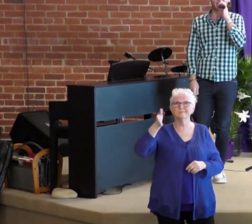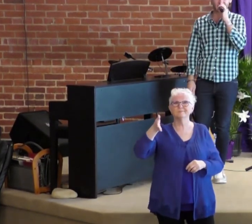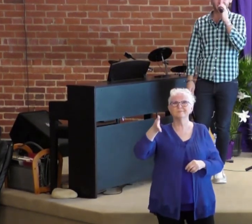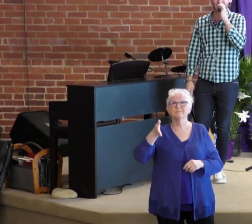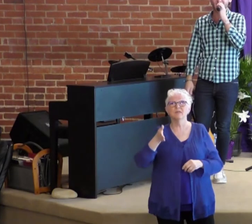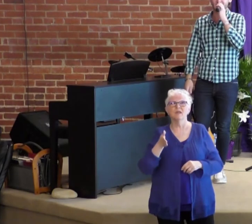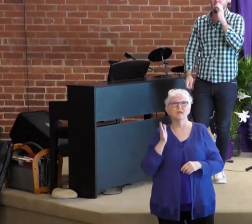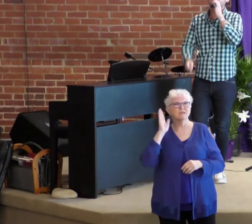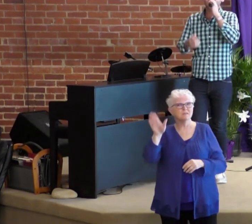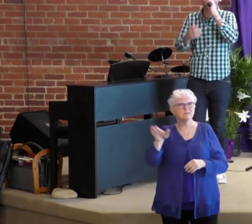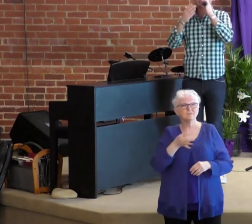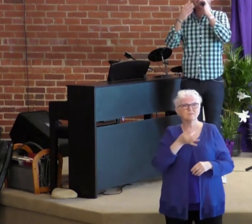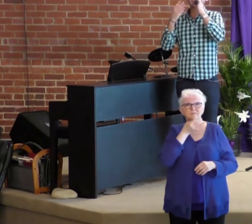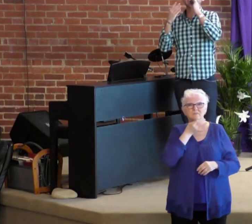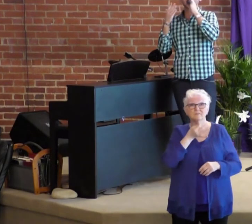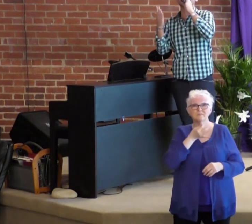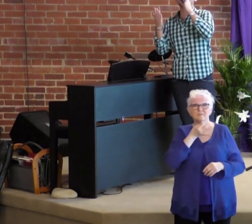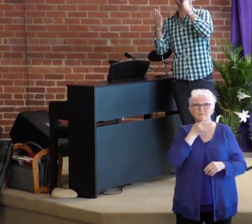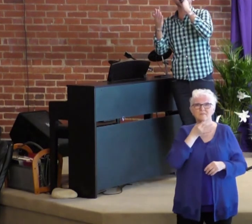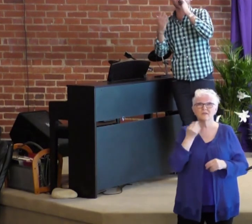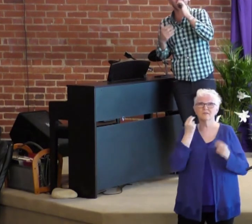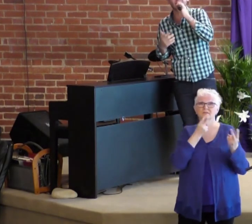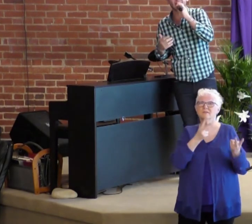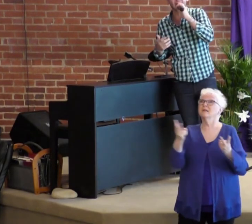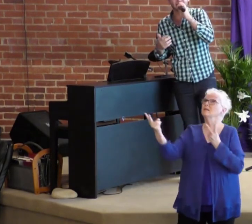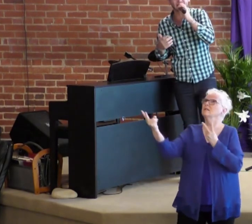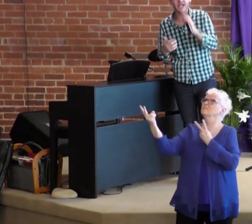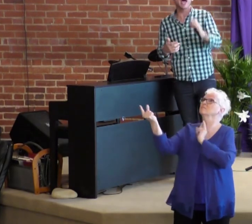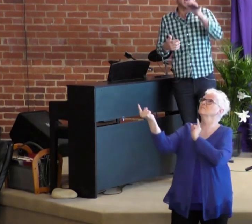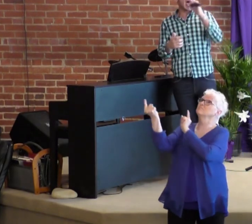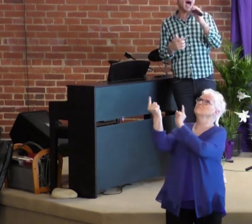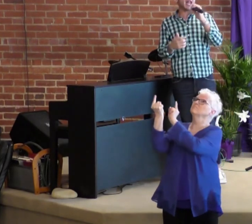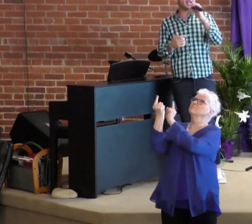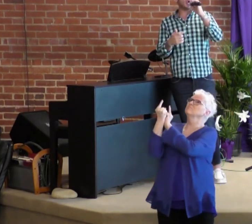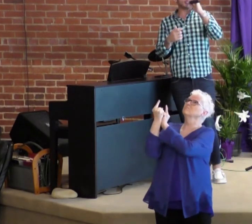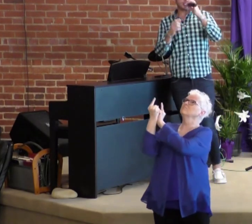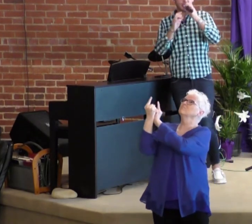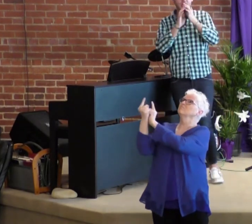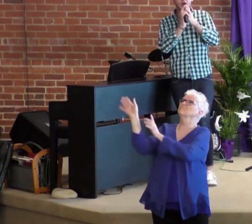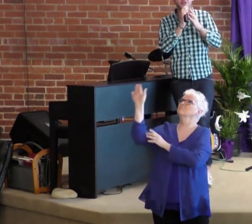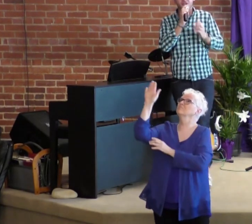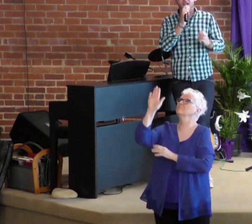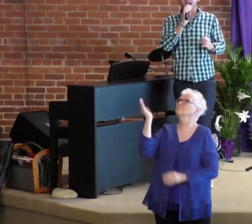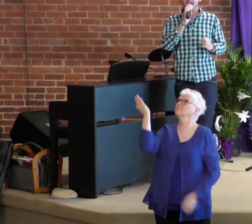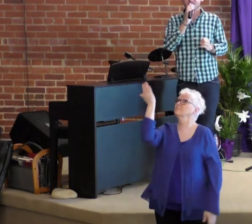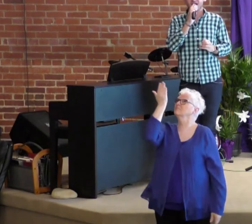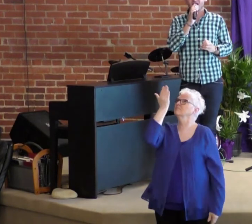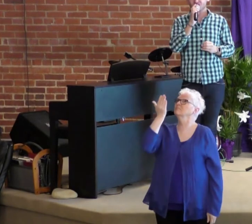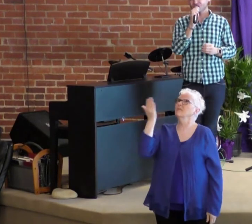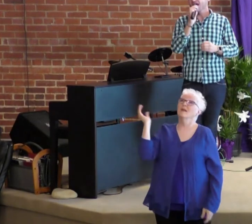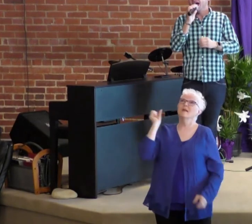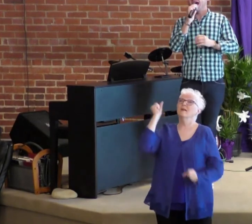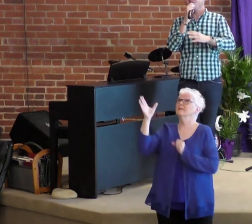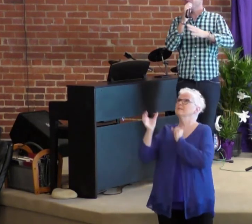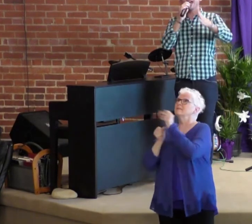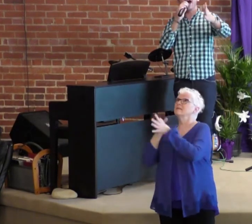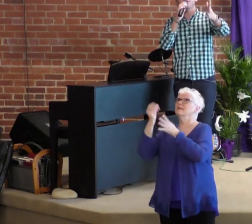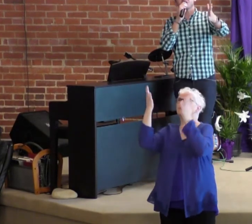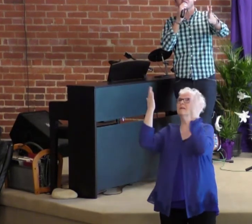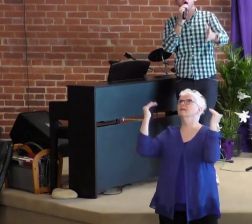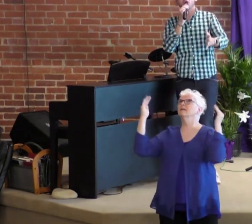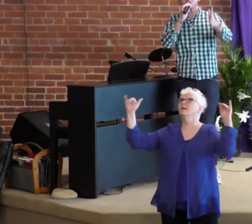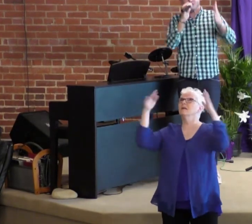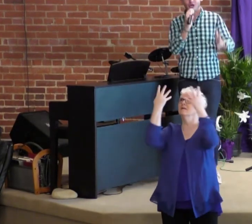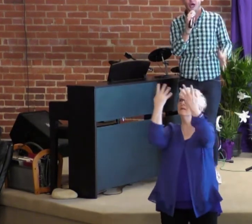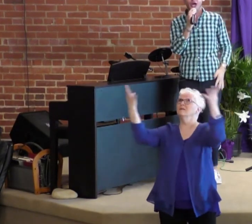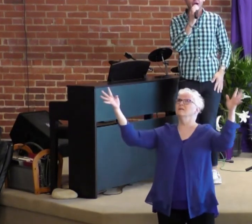Sooner than you think, you'll see me face to face, and you'll sing with the angels and the